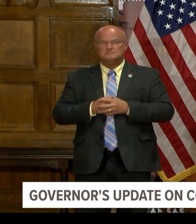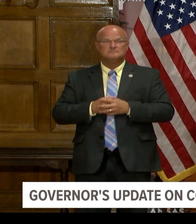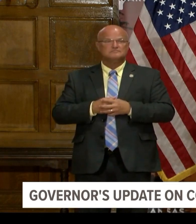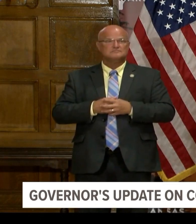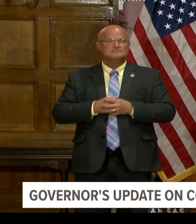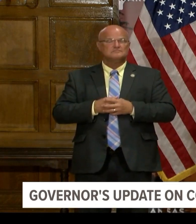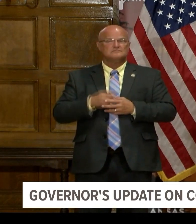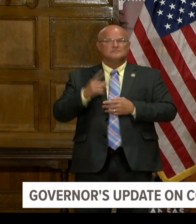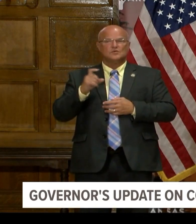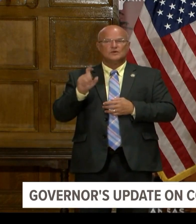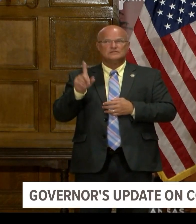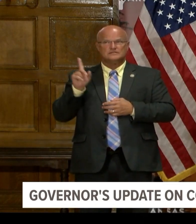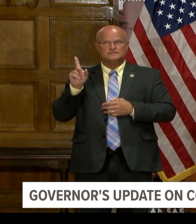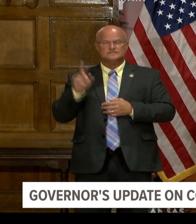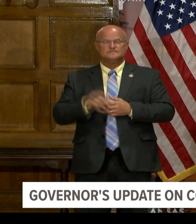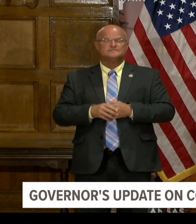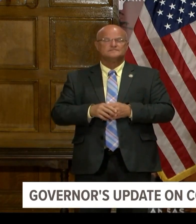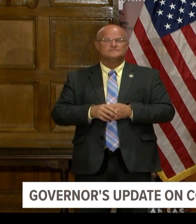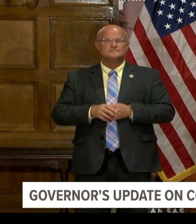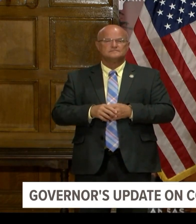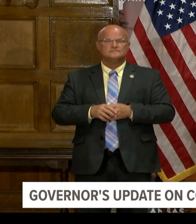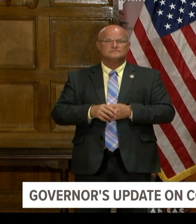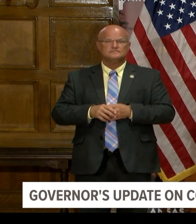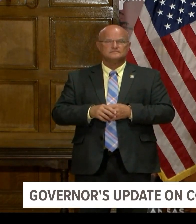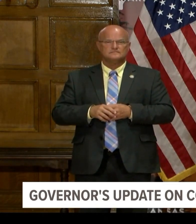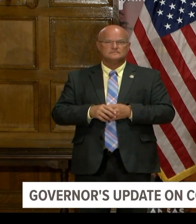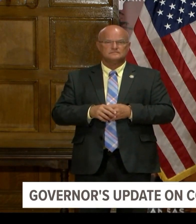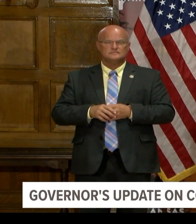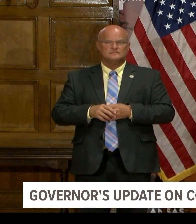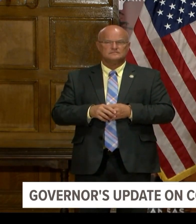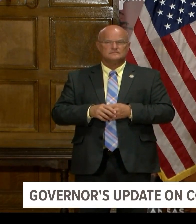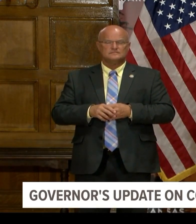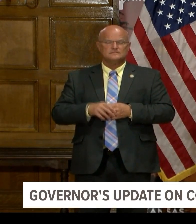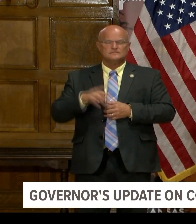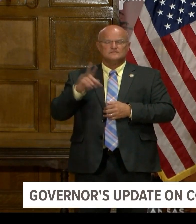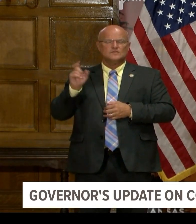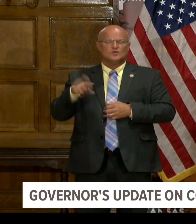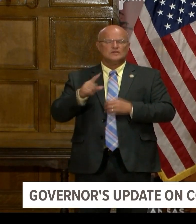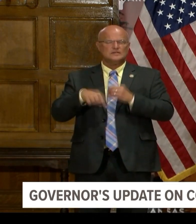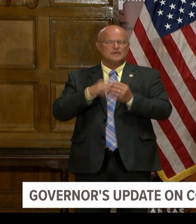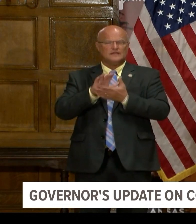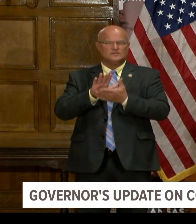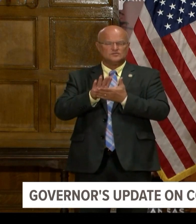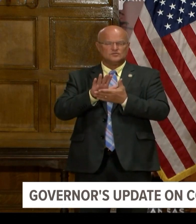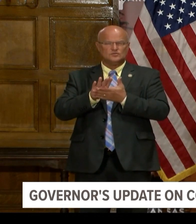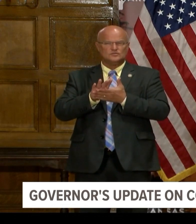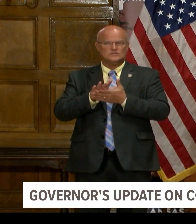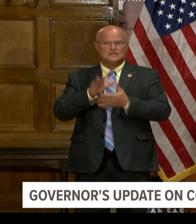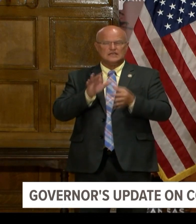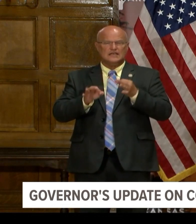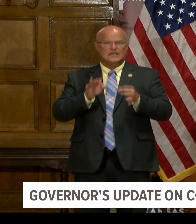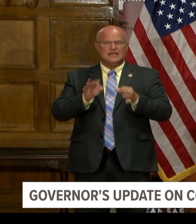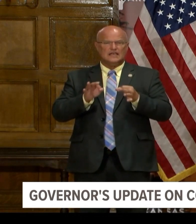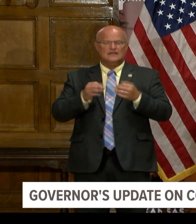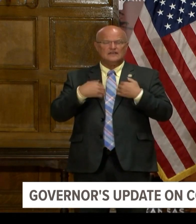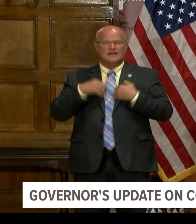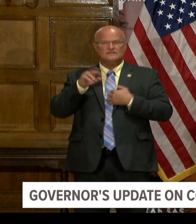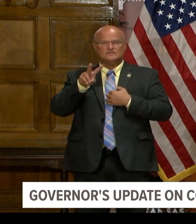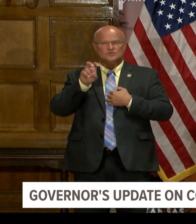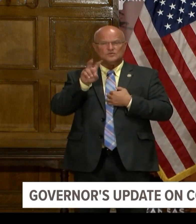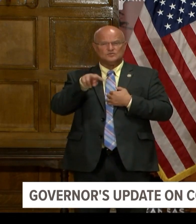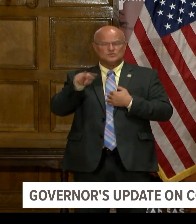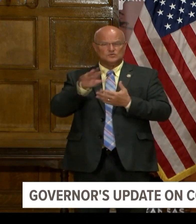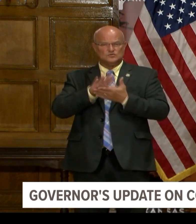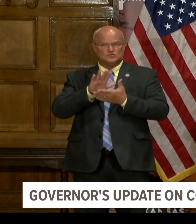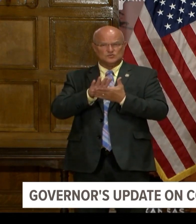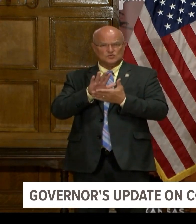Next question. Governor, it's Brett Rains. A quick question, follow up on the schools. If we know there are 222 cases in schools, do we